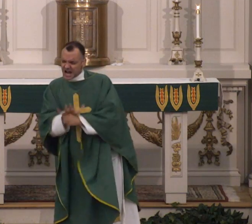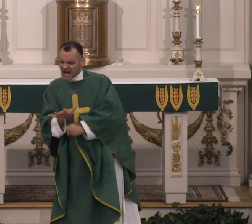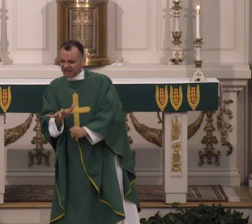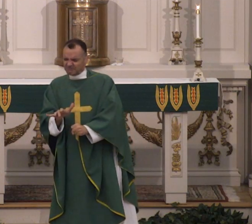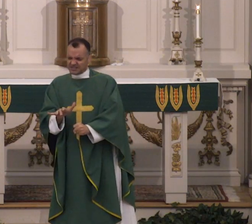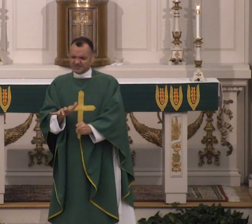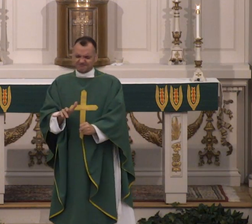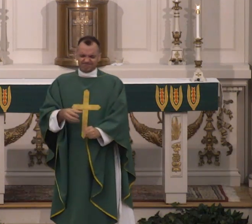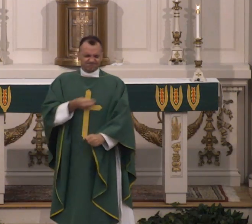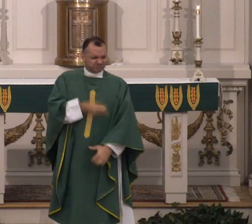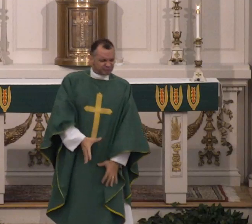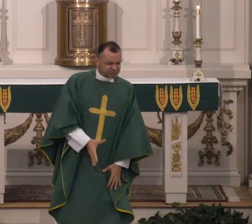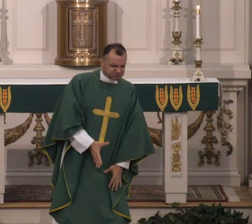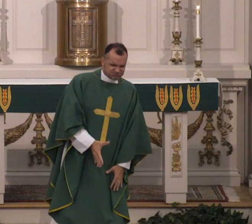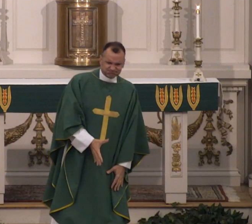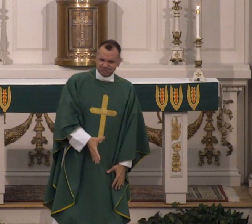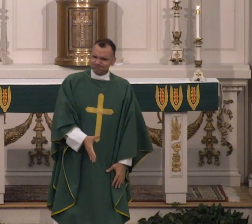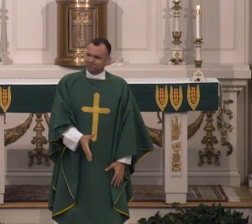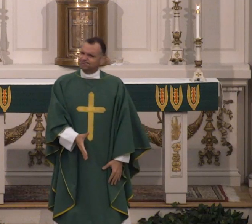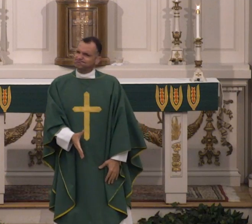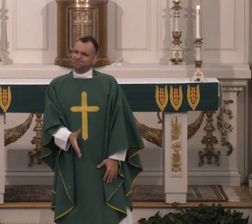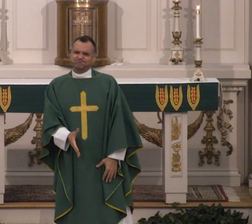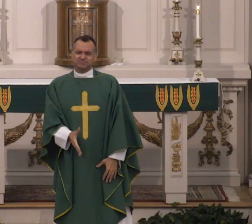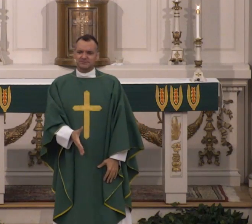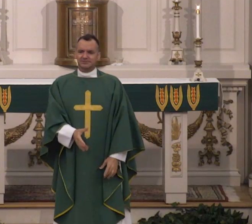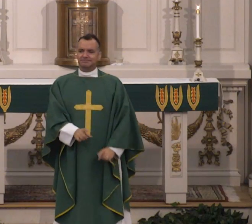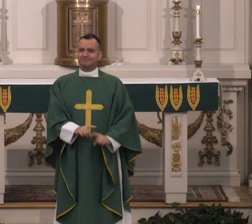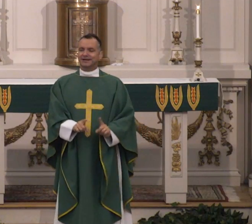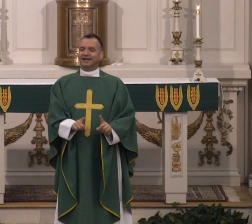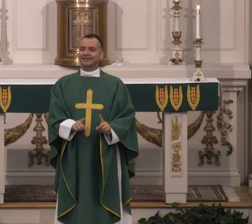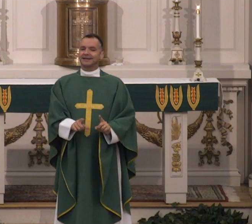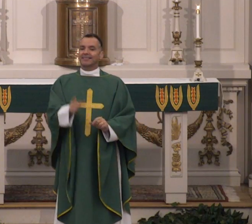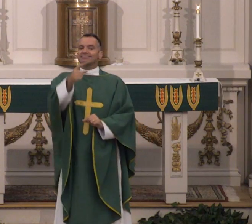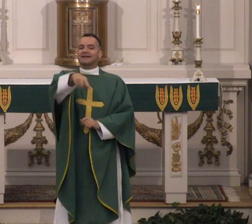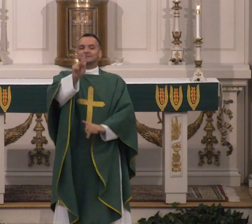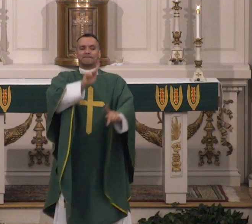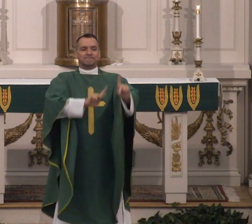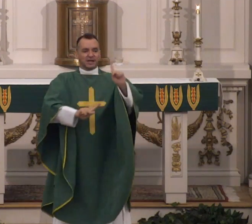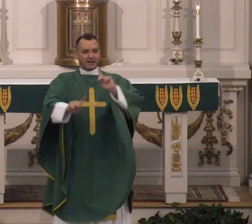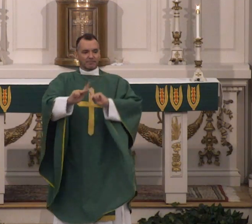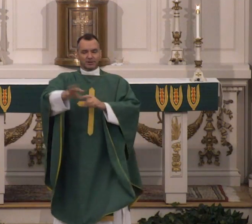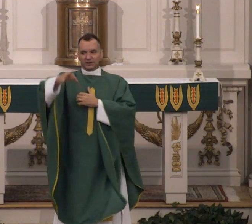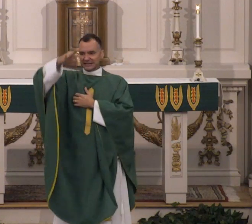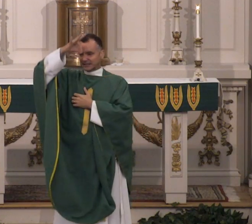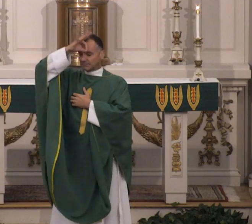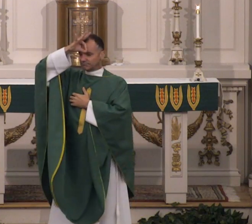feel disheartened, and we'll feel that we're not enough. We'll feel down and low.